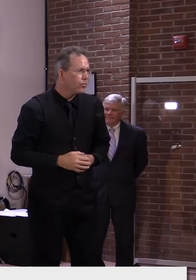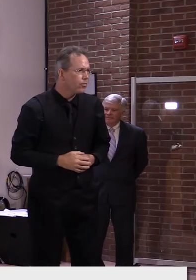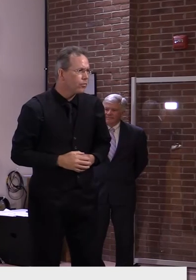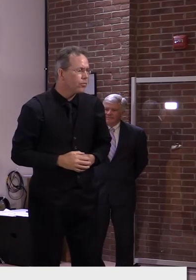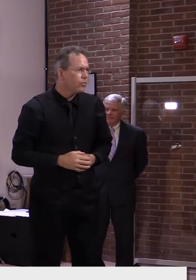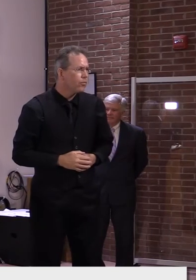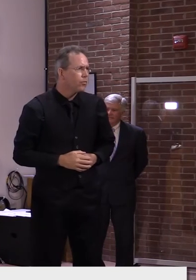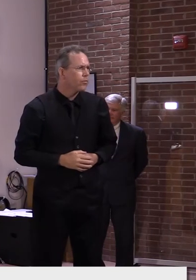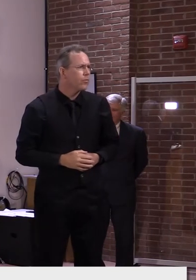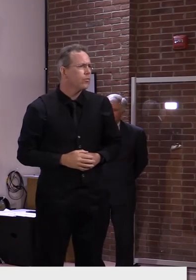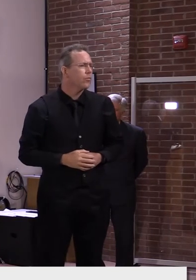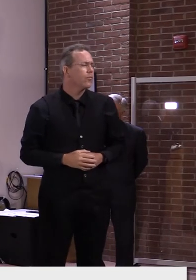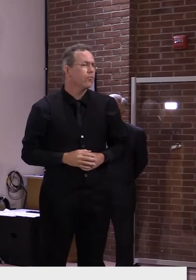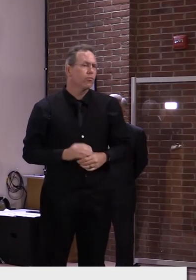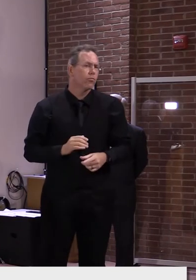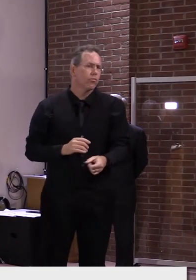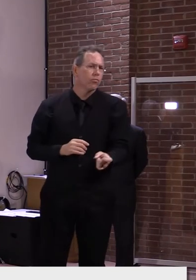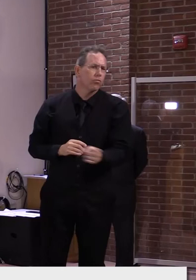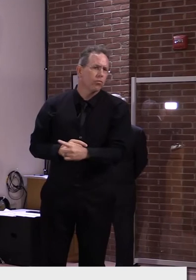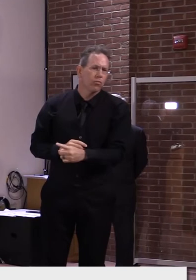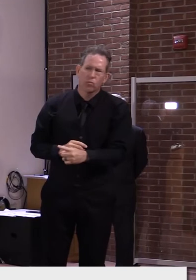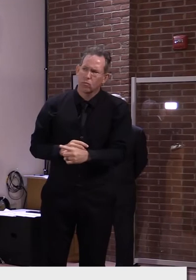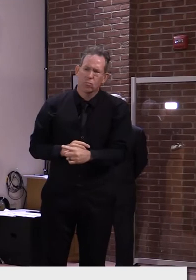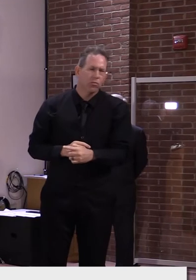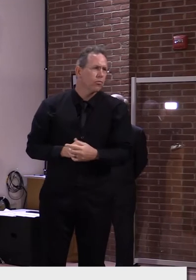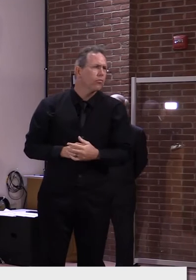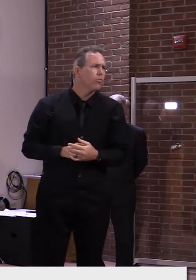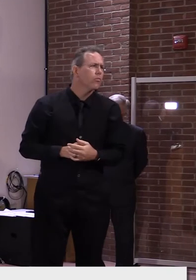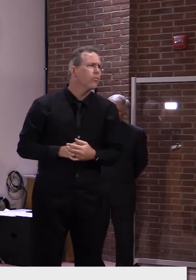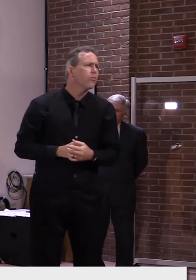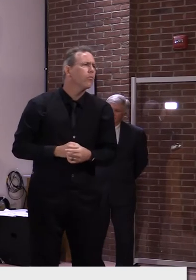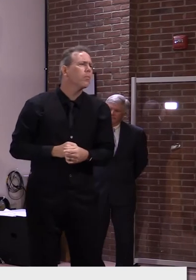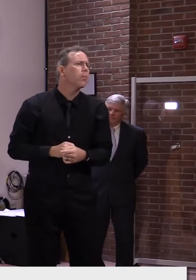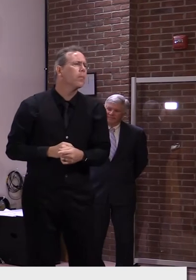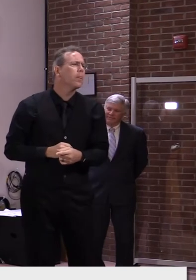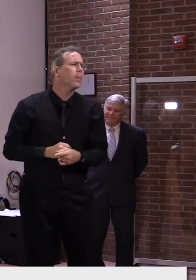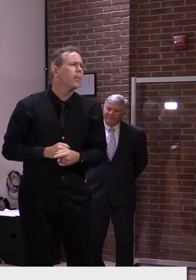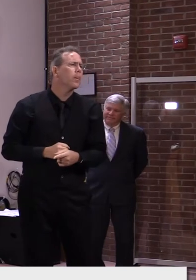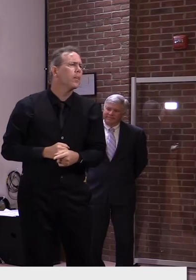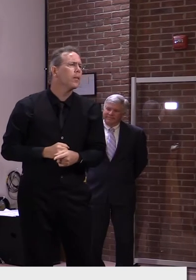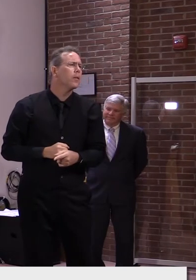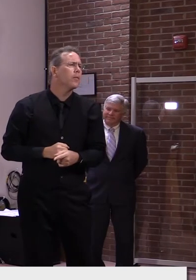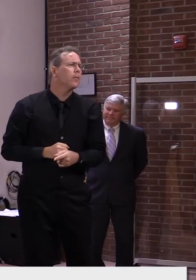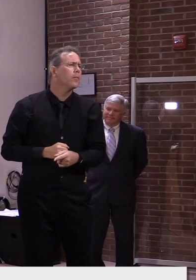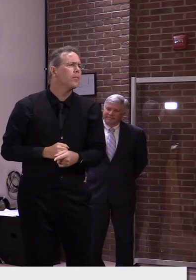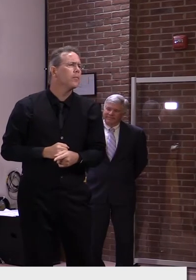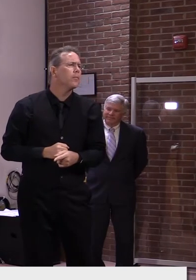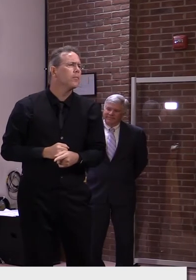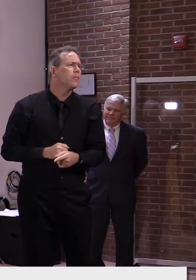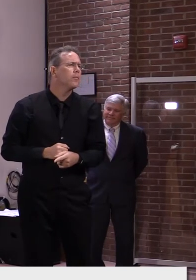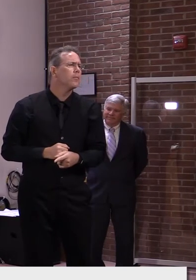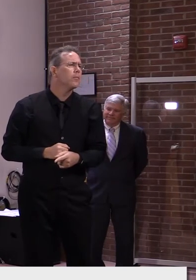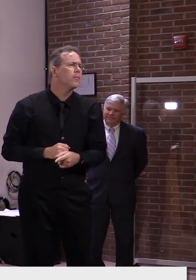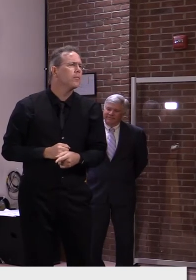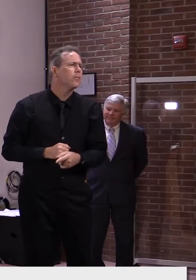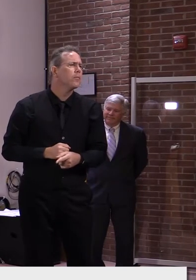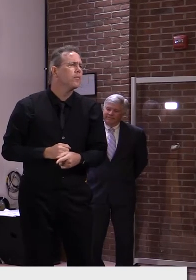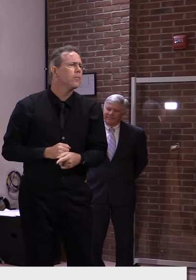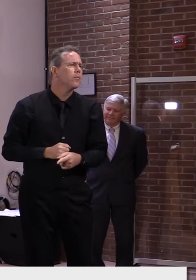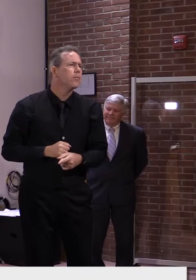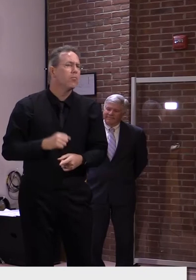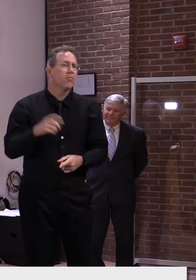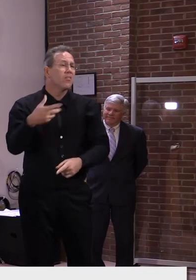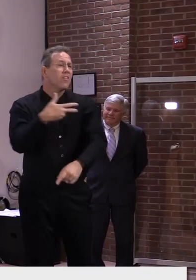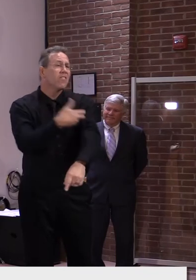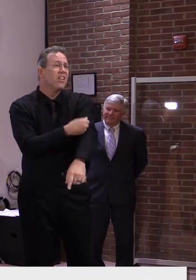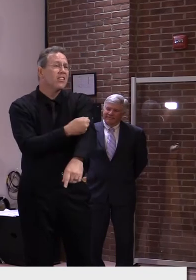the sale or sharing of those vaccines with Canada and Mexico. You know, I don't know the answer to that,